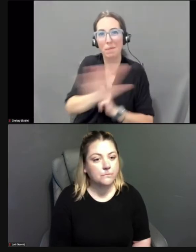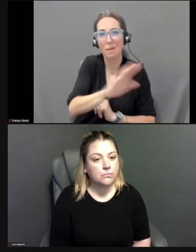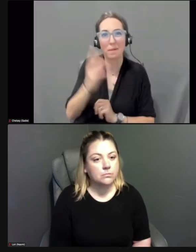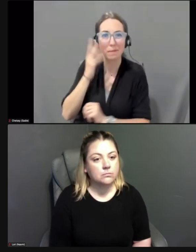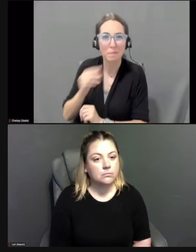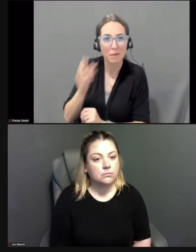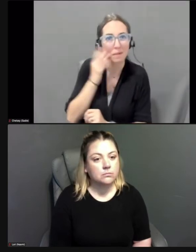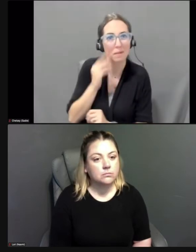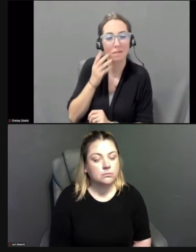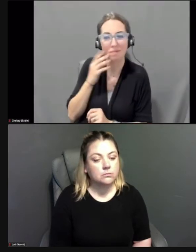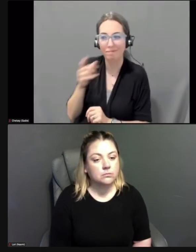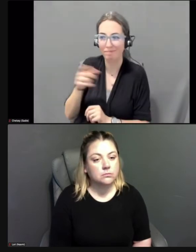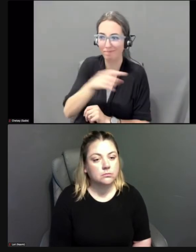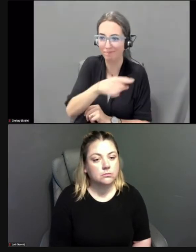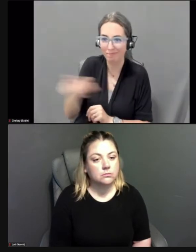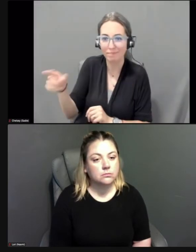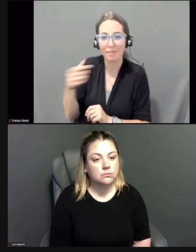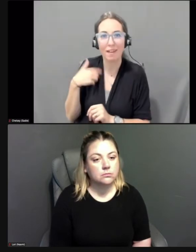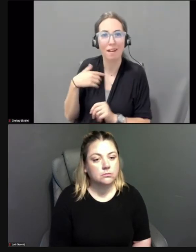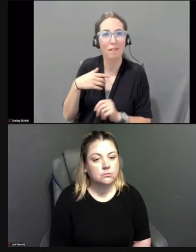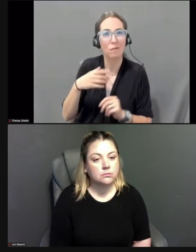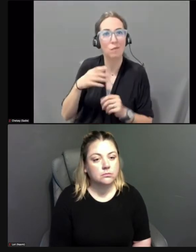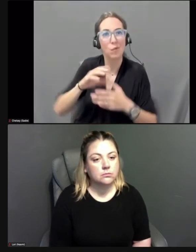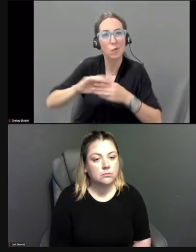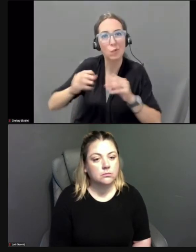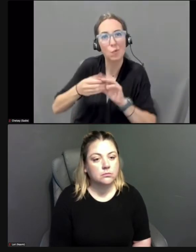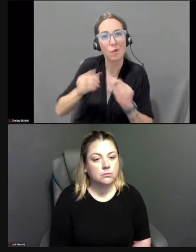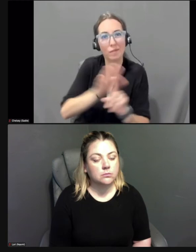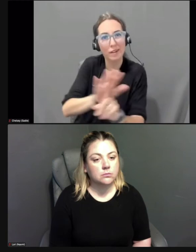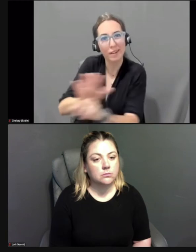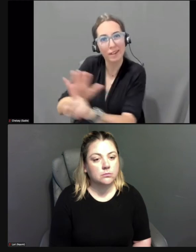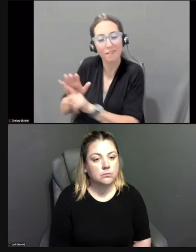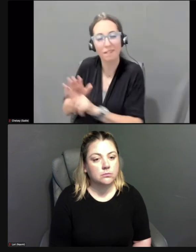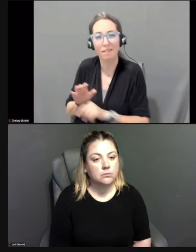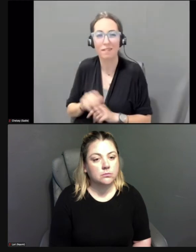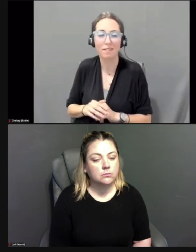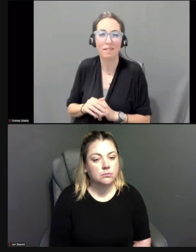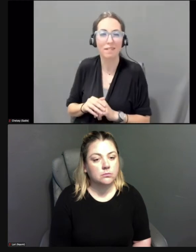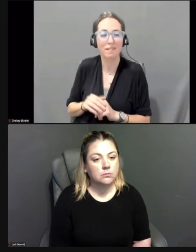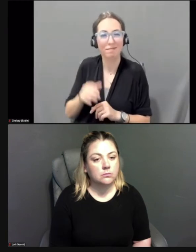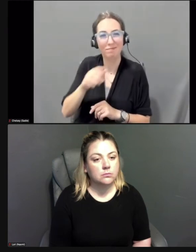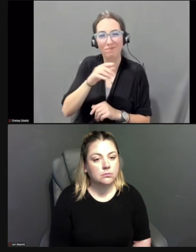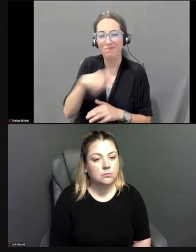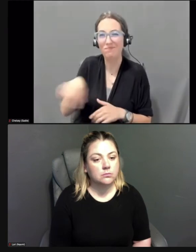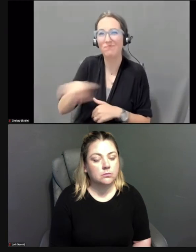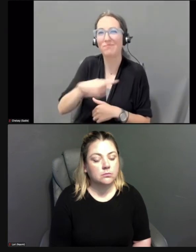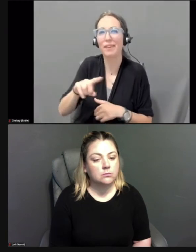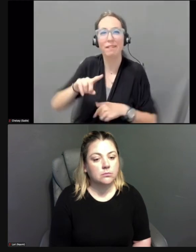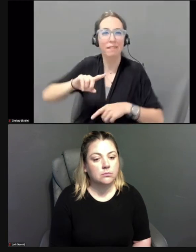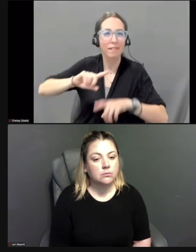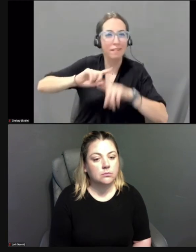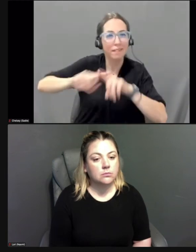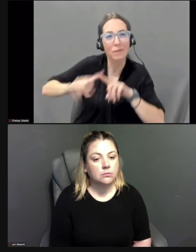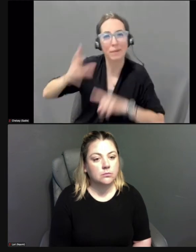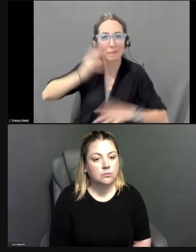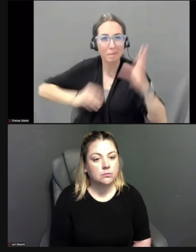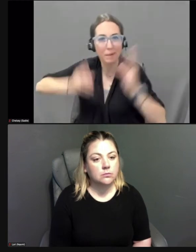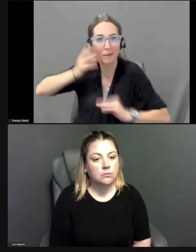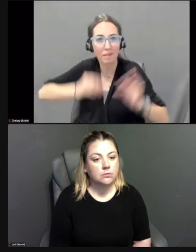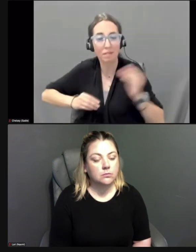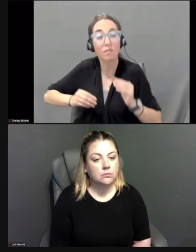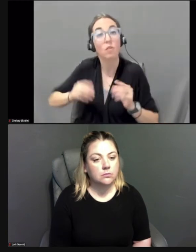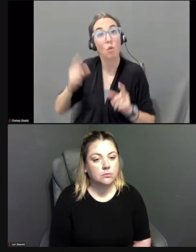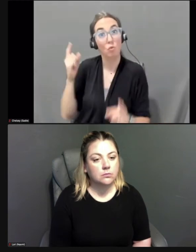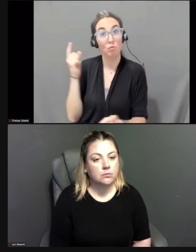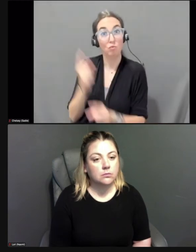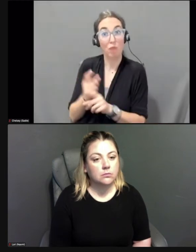story and everybody comes from a different place. And again, like on a societal level, there are so many systems that feed